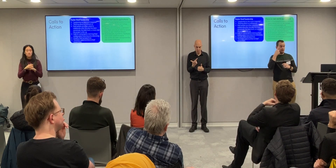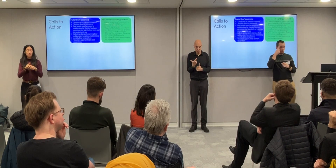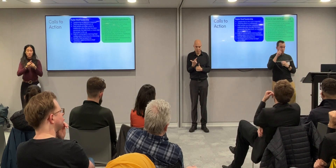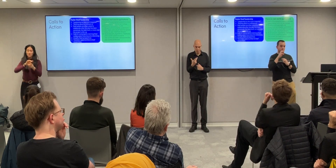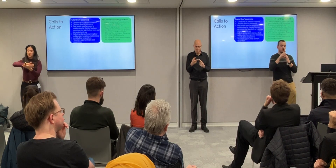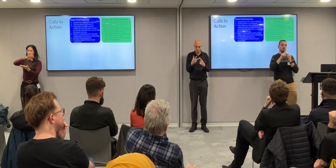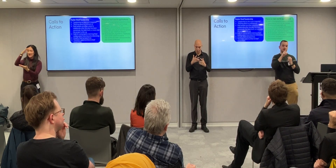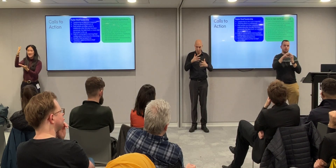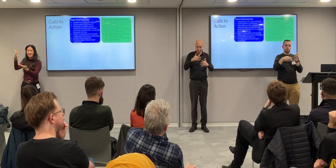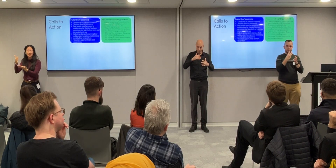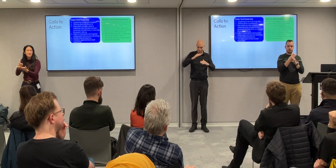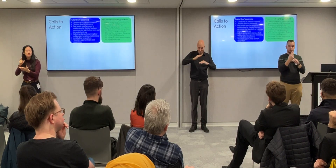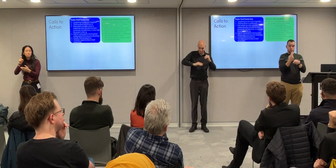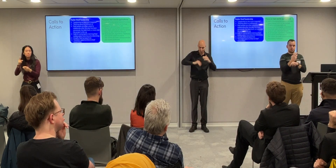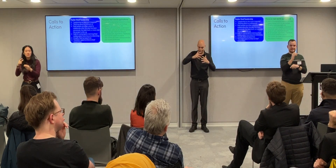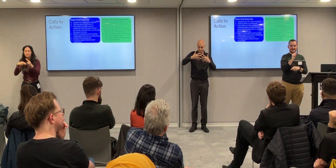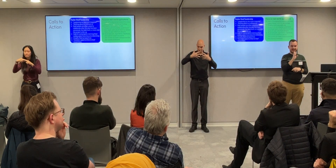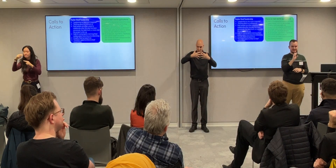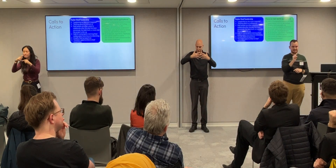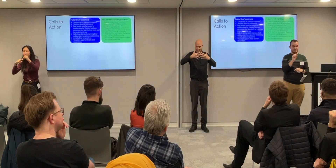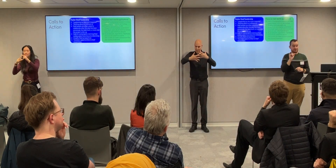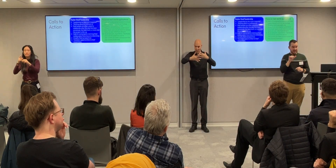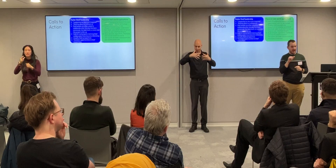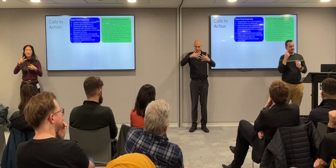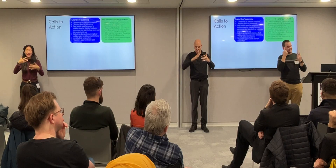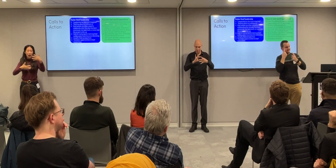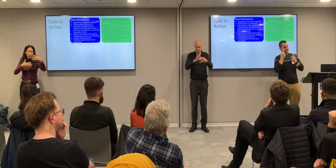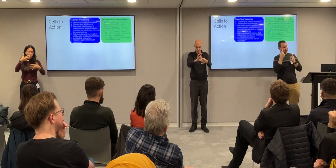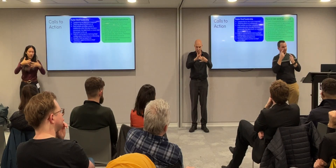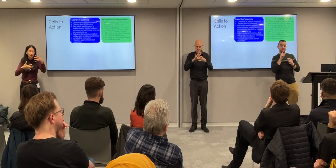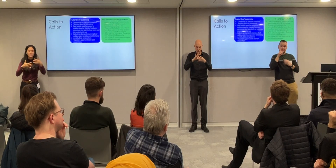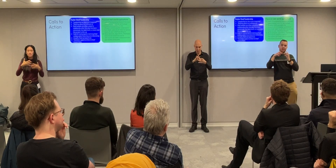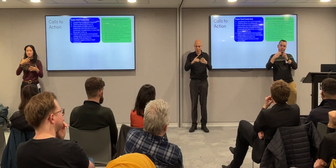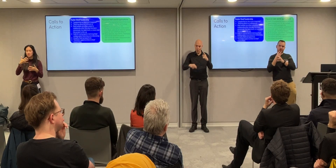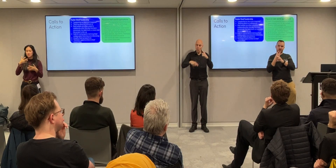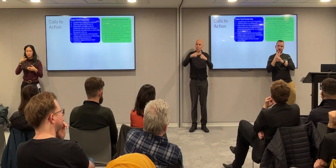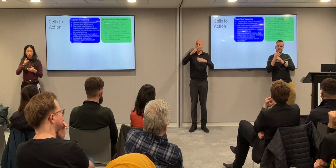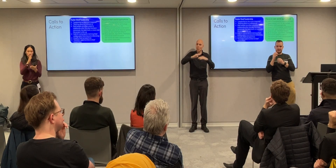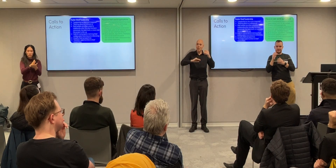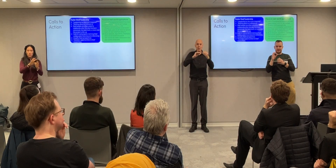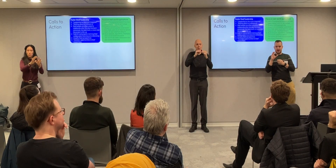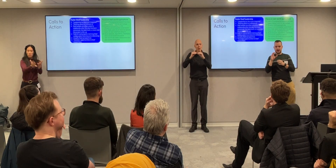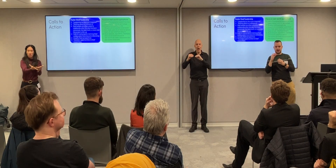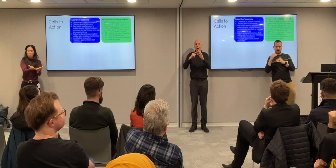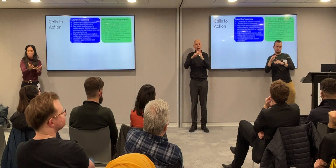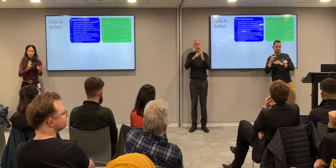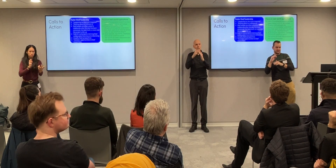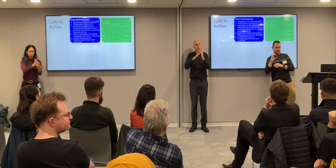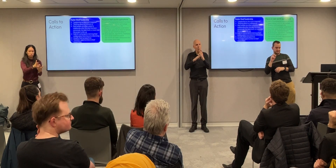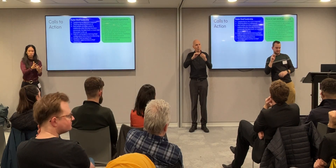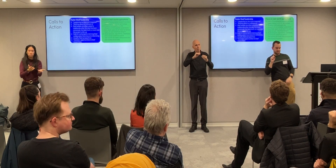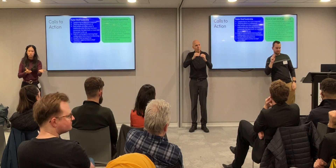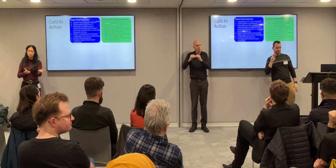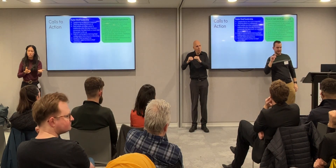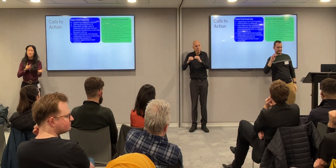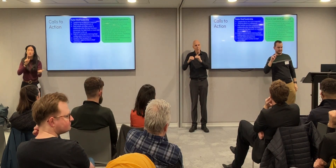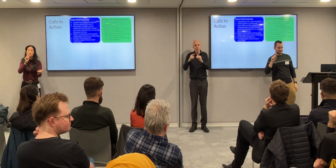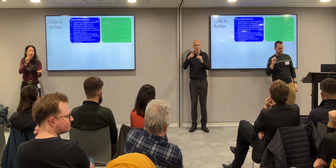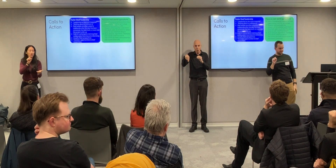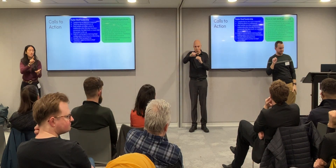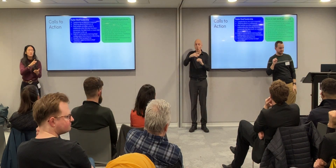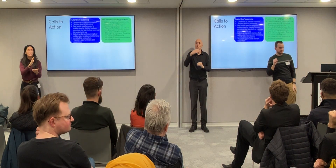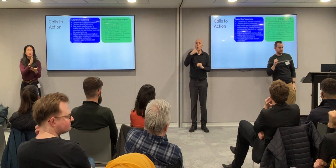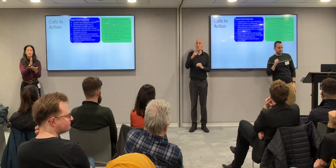build interfaces, build algorithms for real-world use cases. But those real-world use cases need to take in